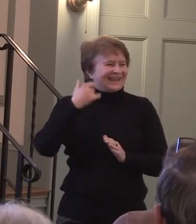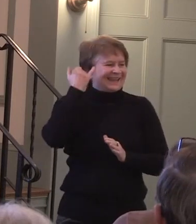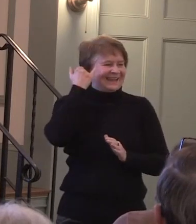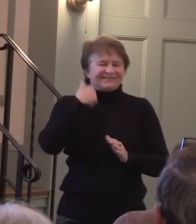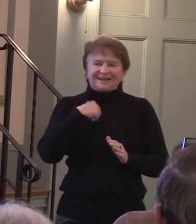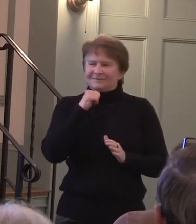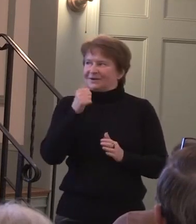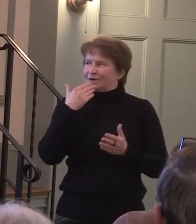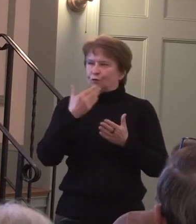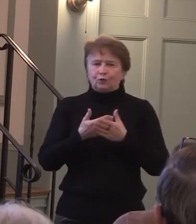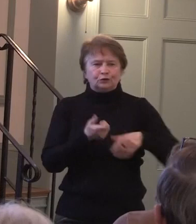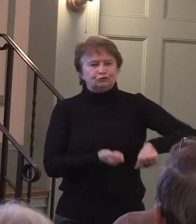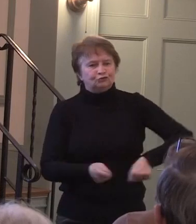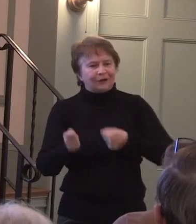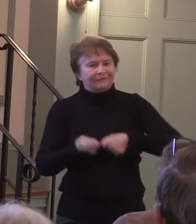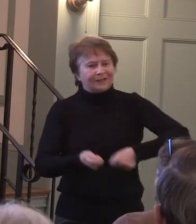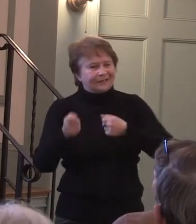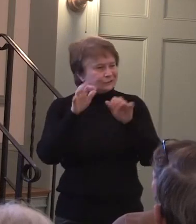shoveling snow,